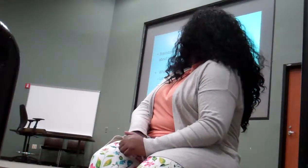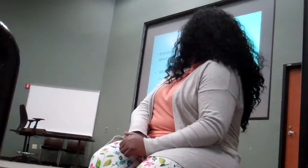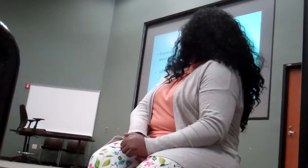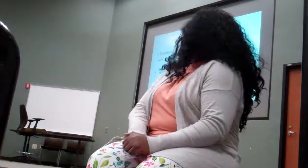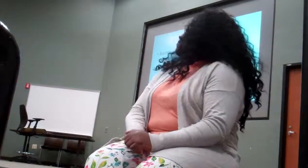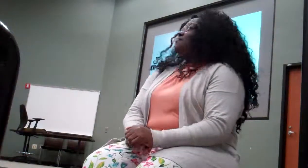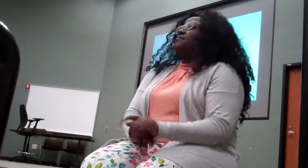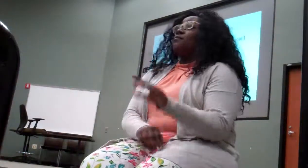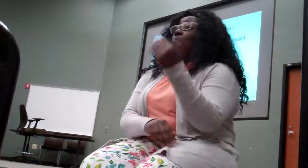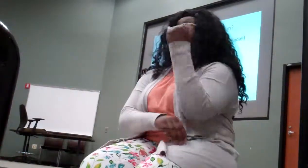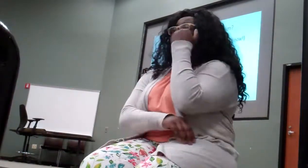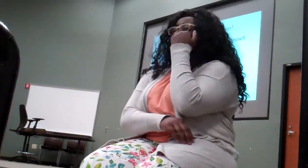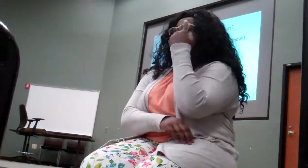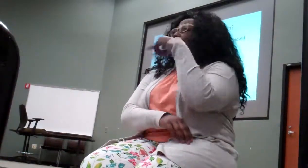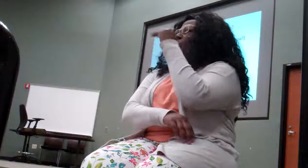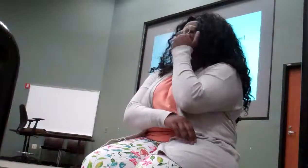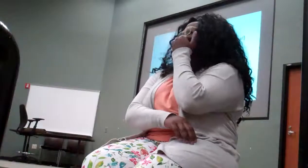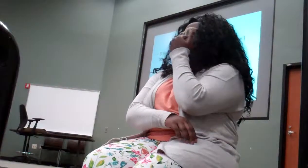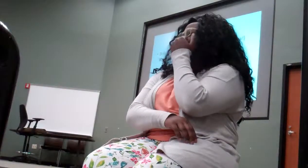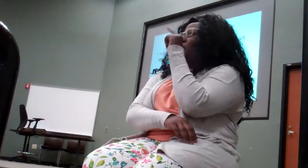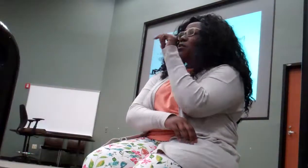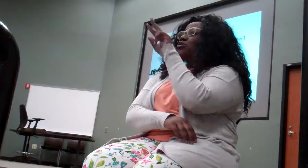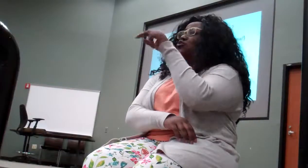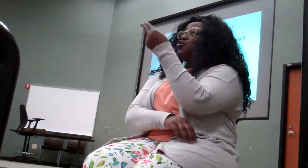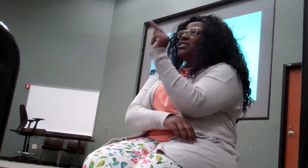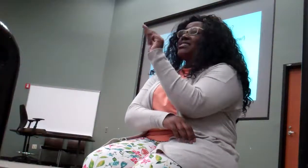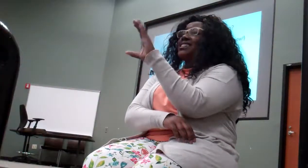what do you know about transgenic organisms? They're transgenic.